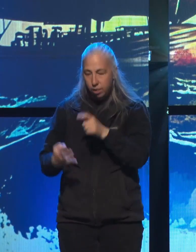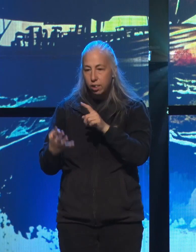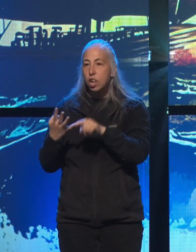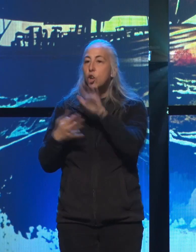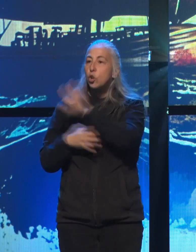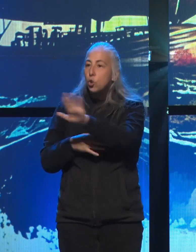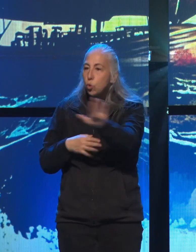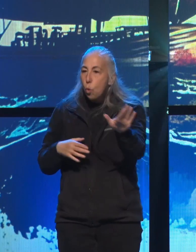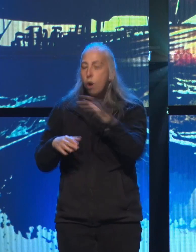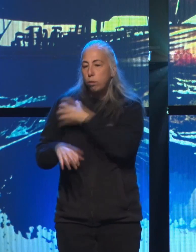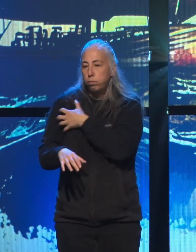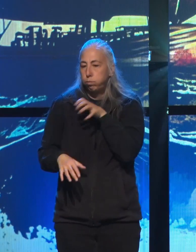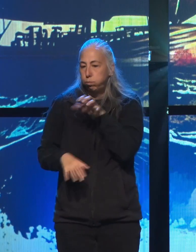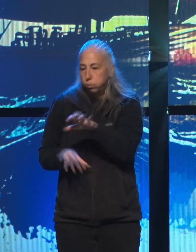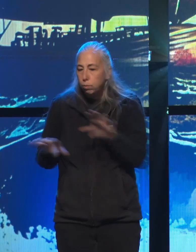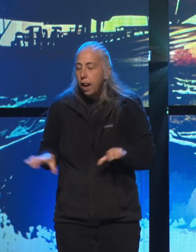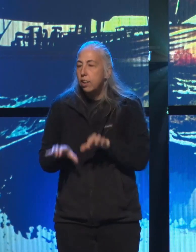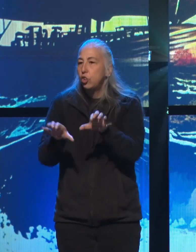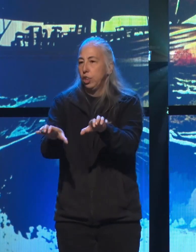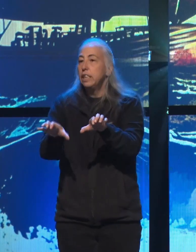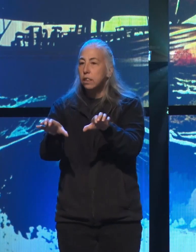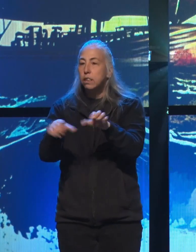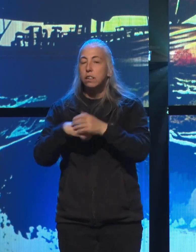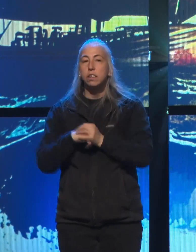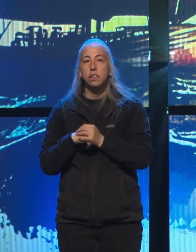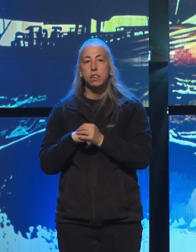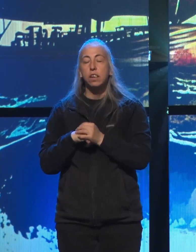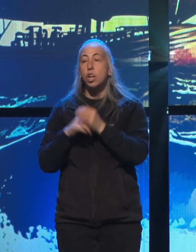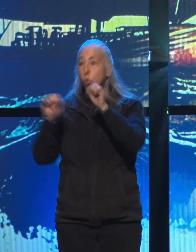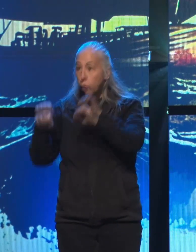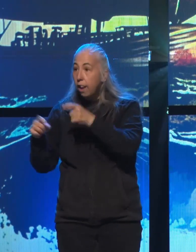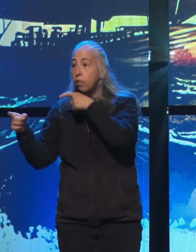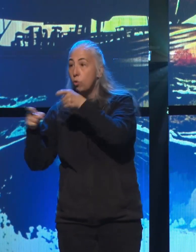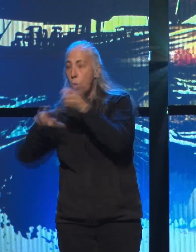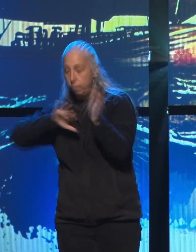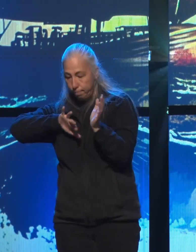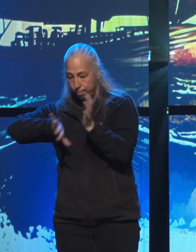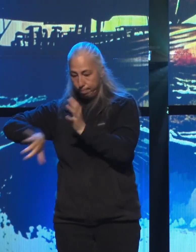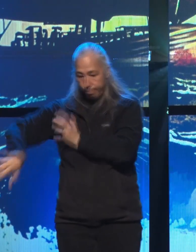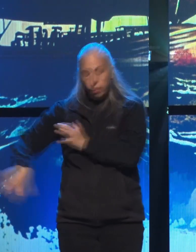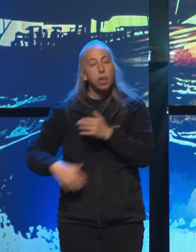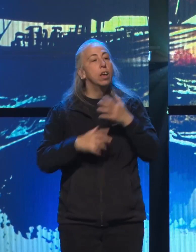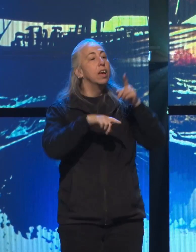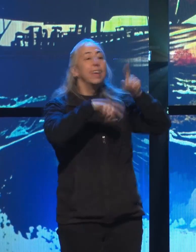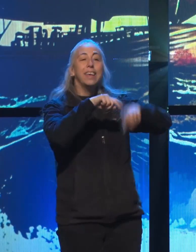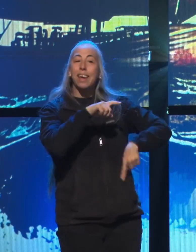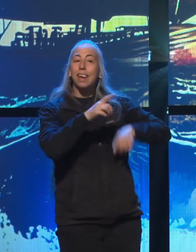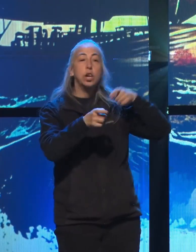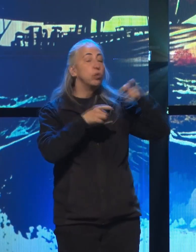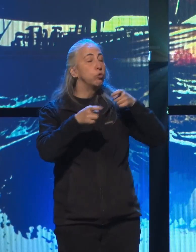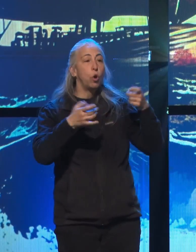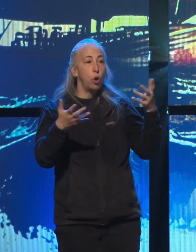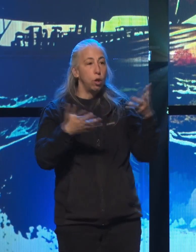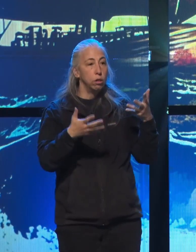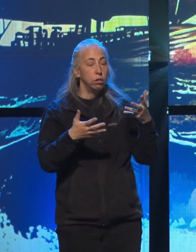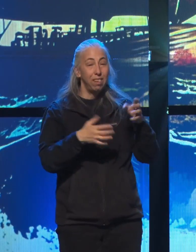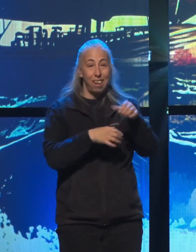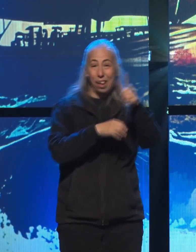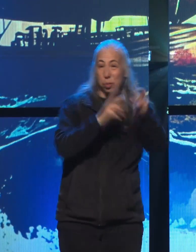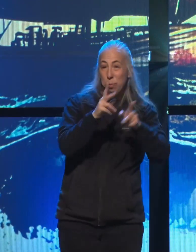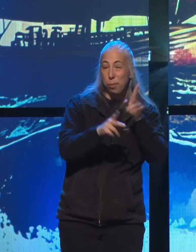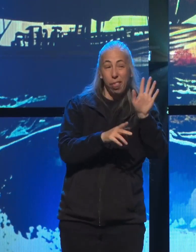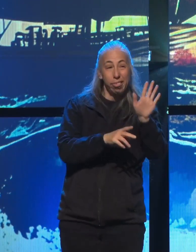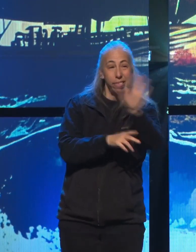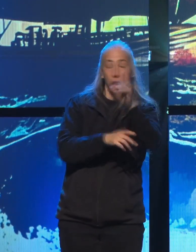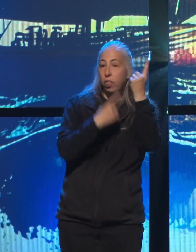Those are examples of things you can control. Here's an example of some things you cannot control. You cannot control other people's